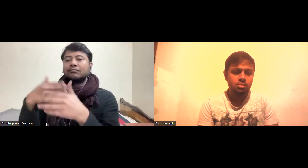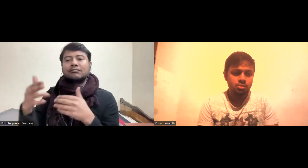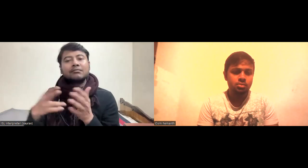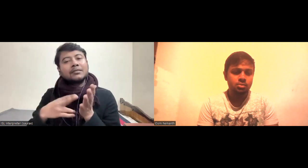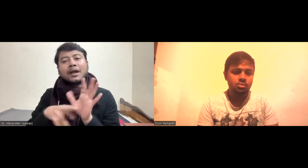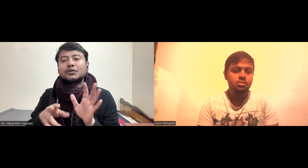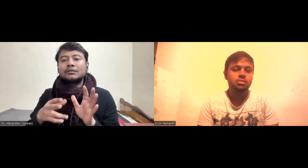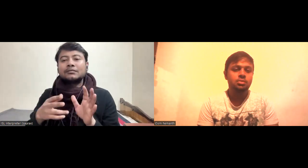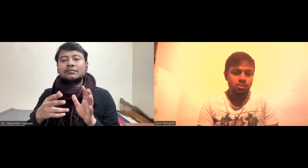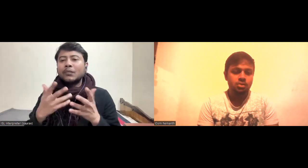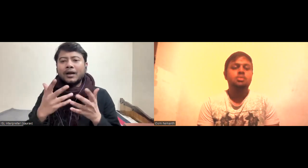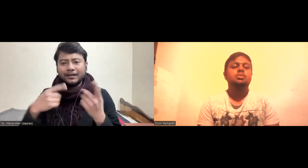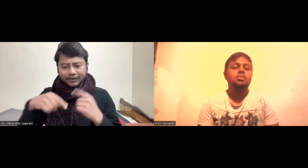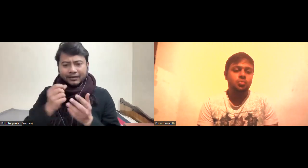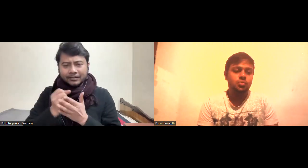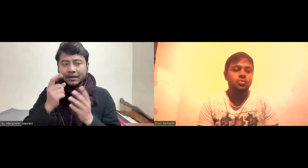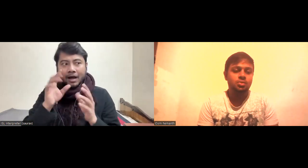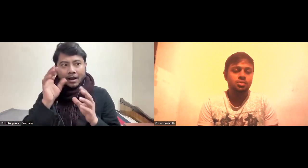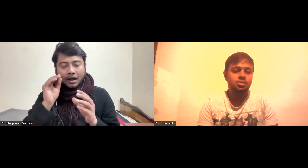good qualities.